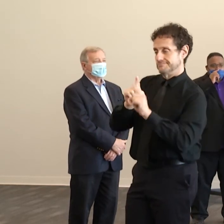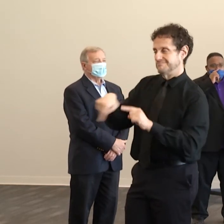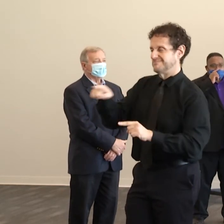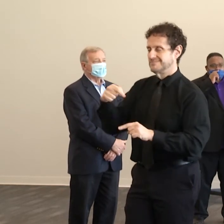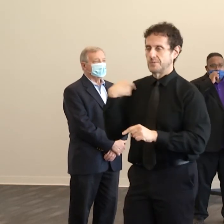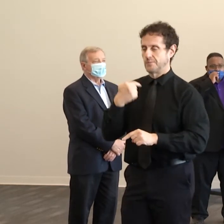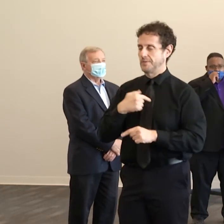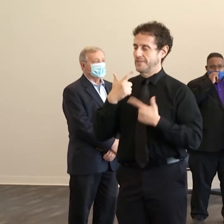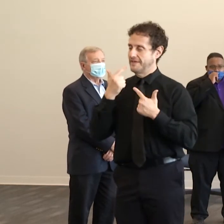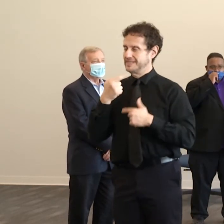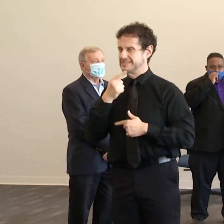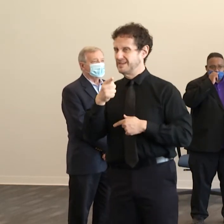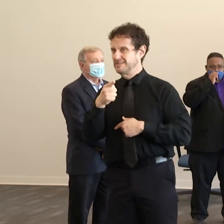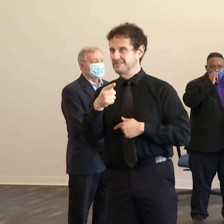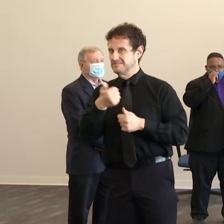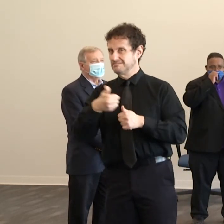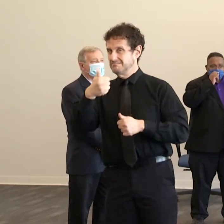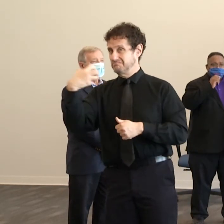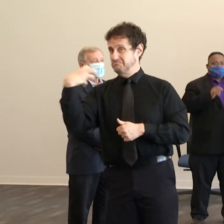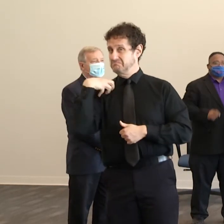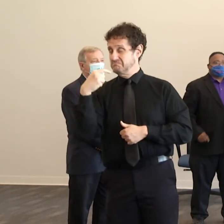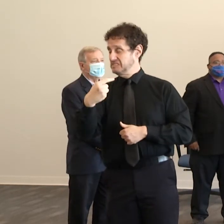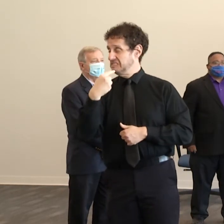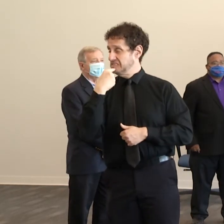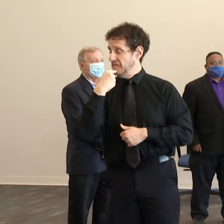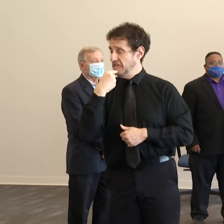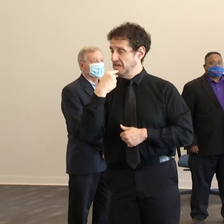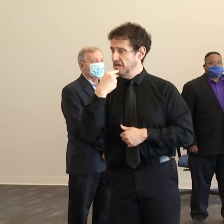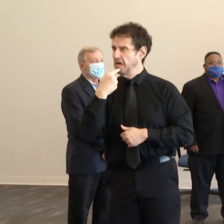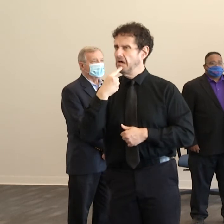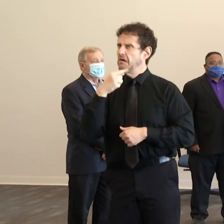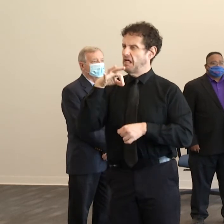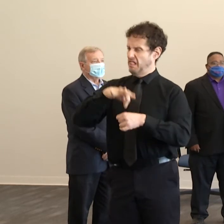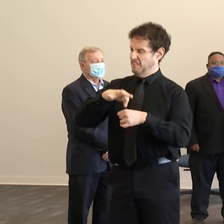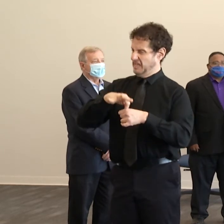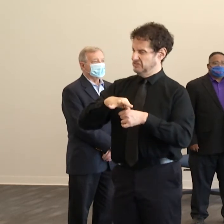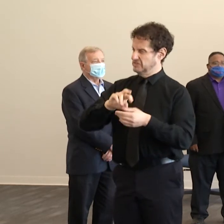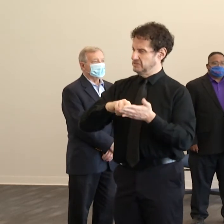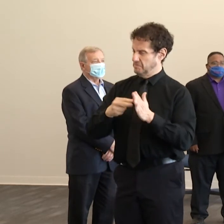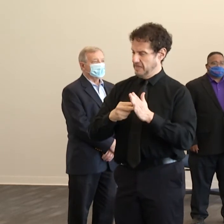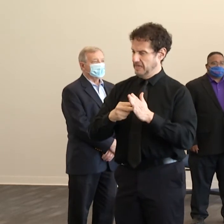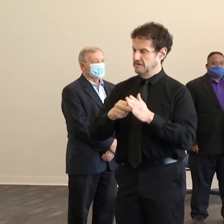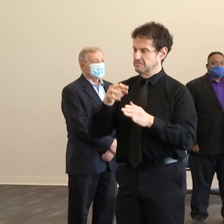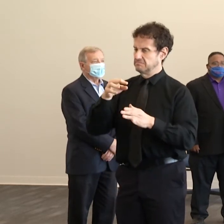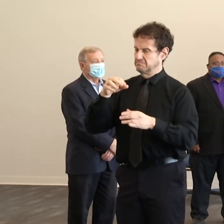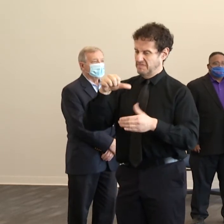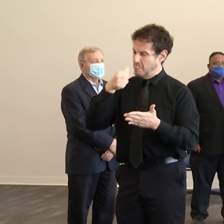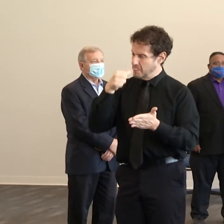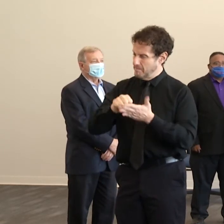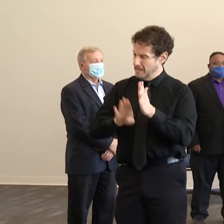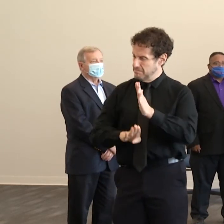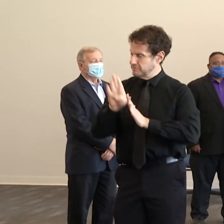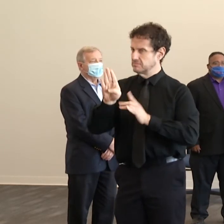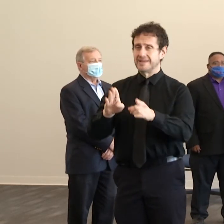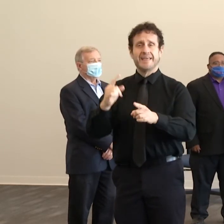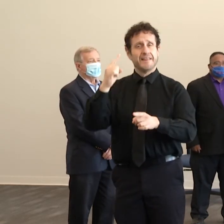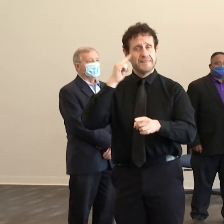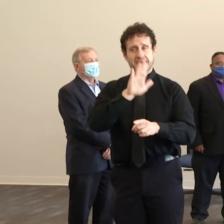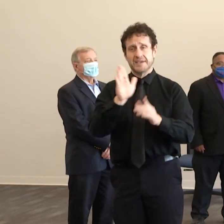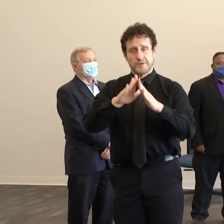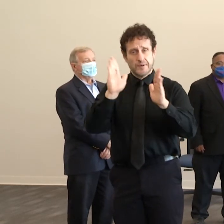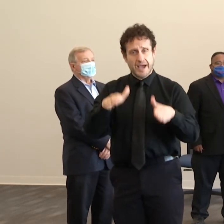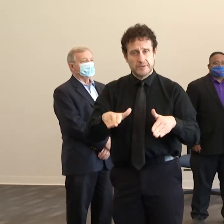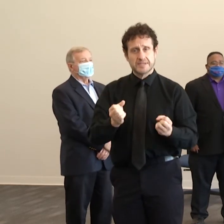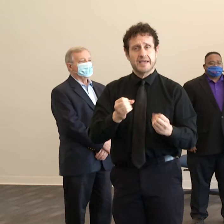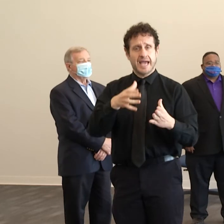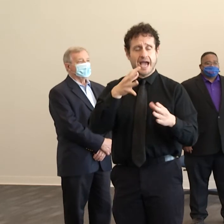that the Postmaster General is saying that there's a big surge in mail during elections? Think about your own house. How many ballots do you get in the mail, and what